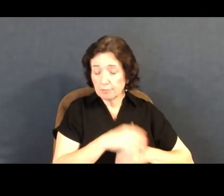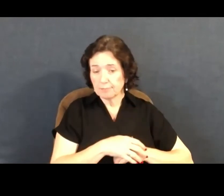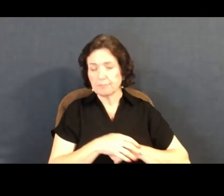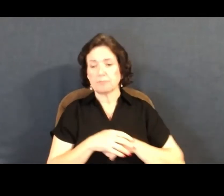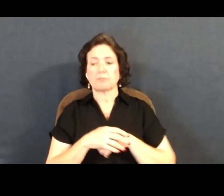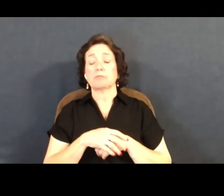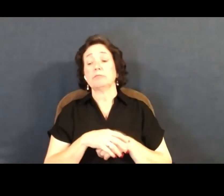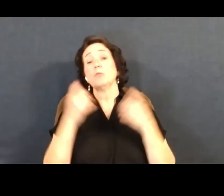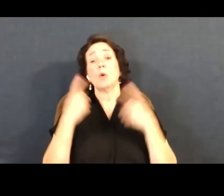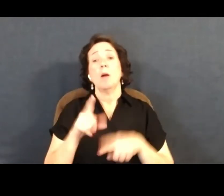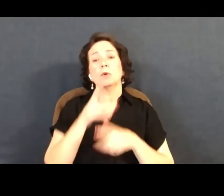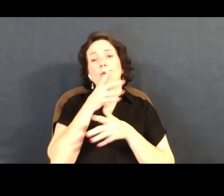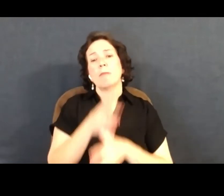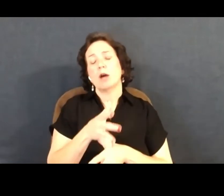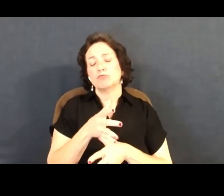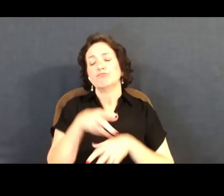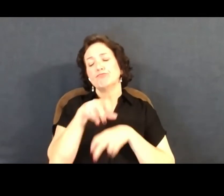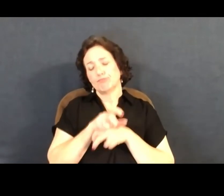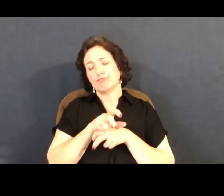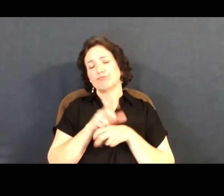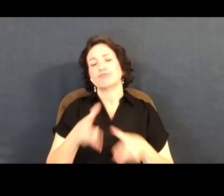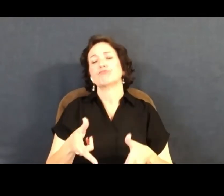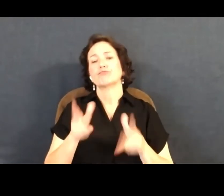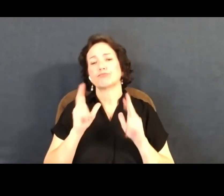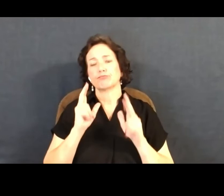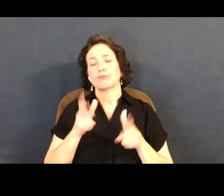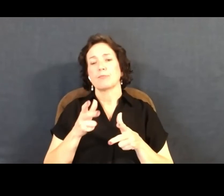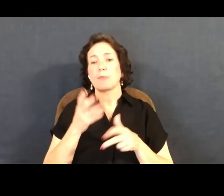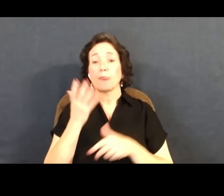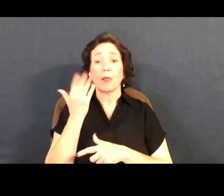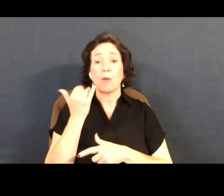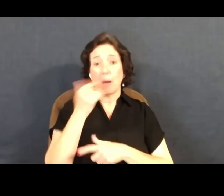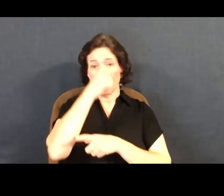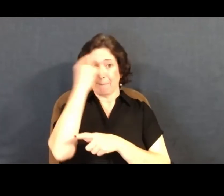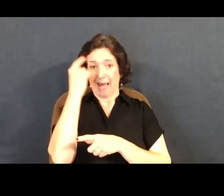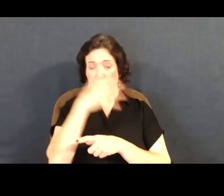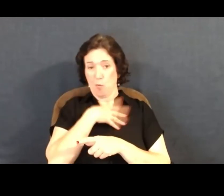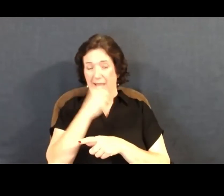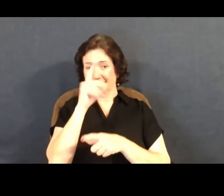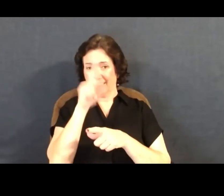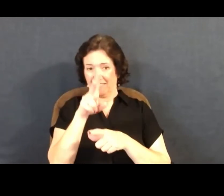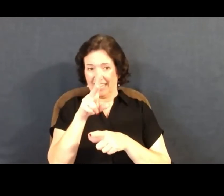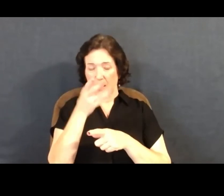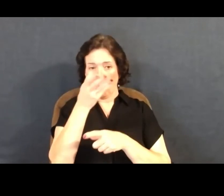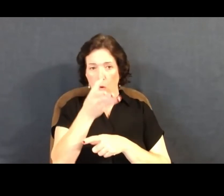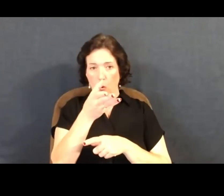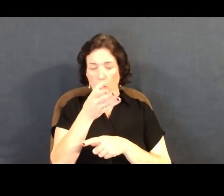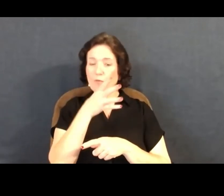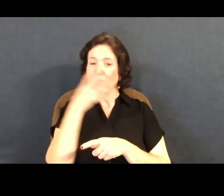room chair because she discovered the black and white TV that we finally got out there on the